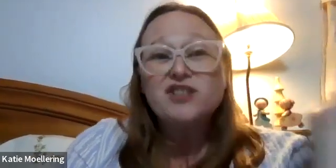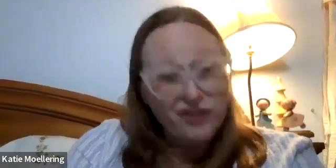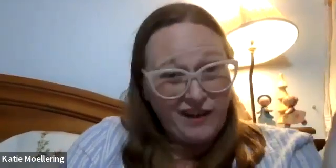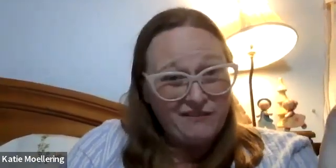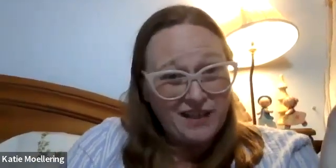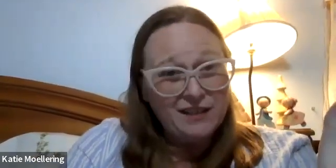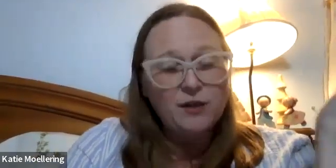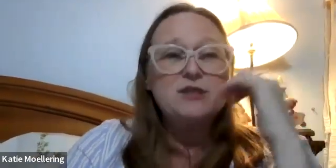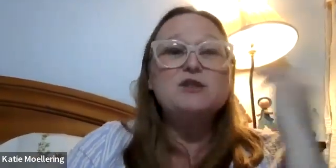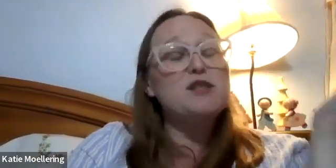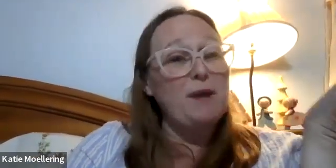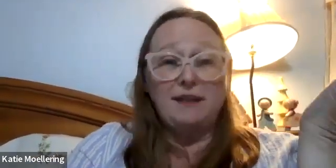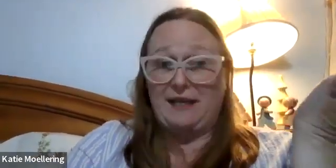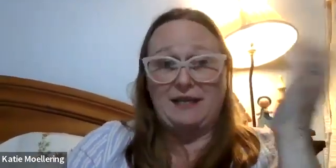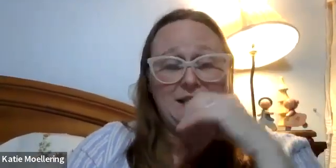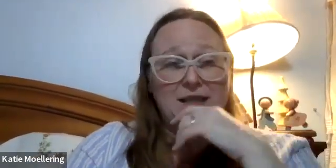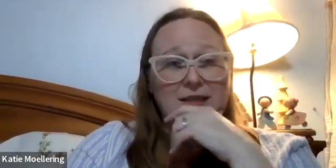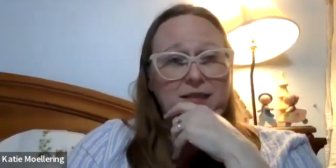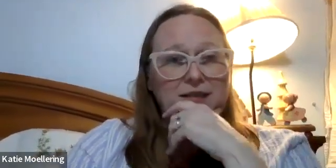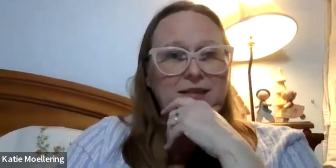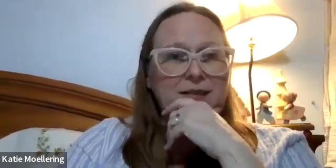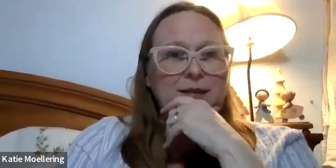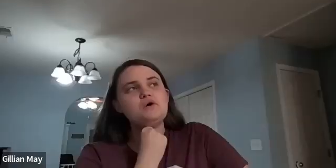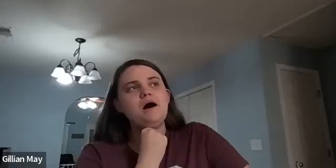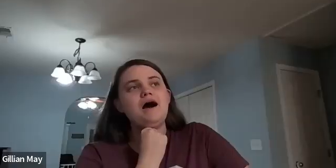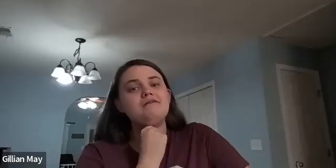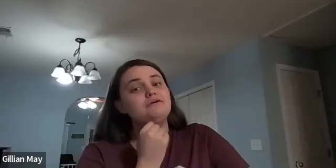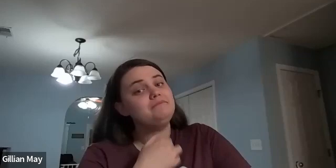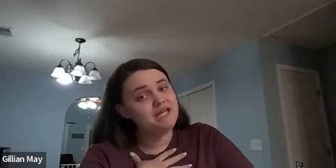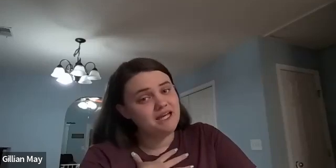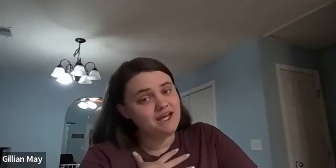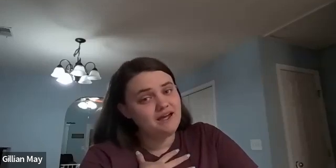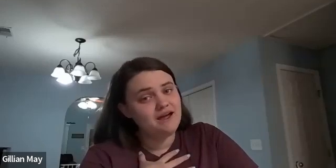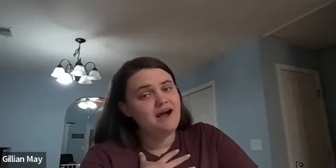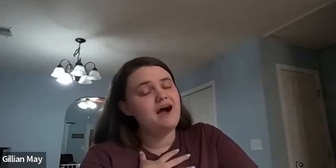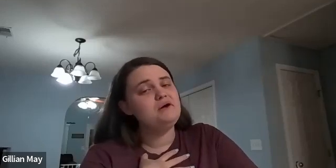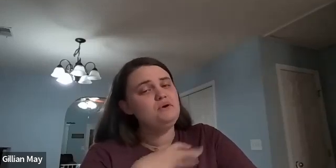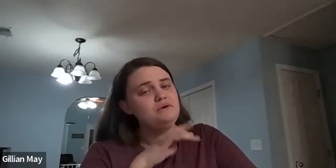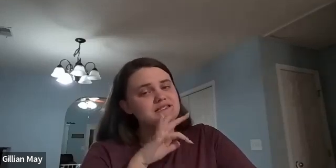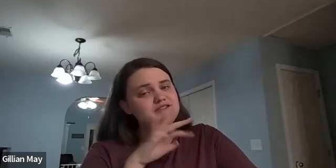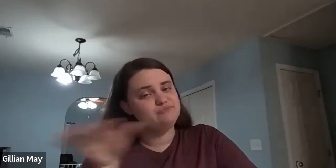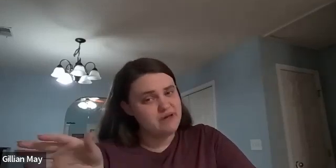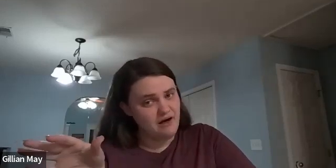fiction or non-fiction, or would you just spell it? So for me, I would always